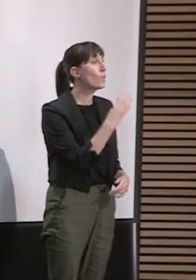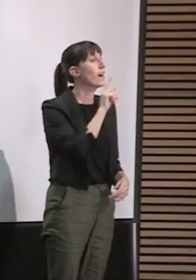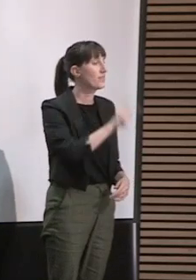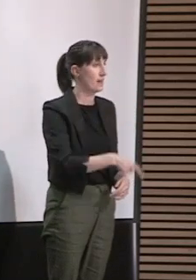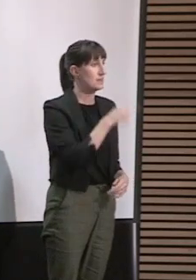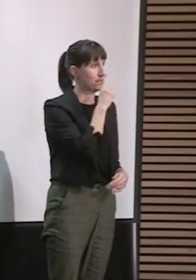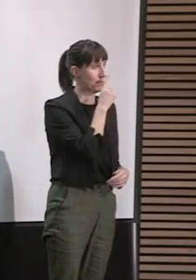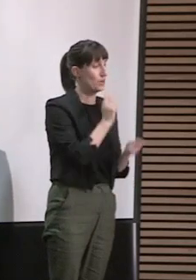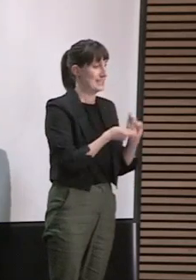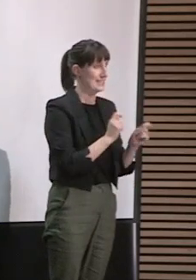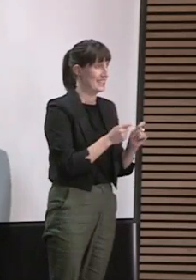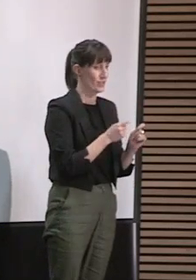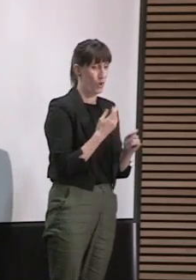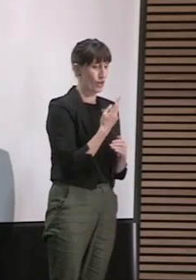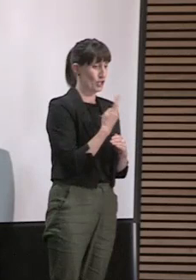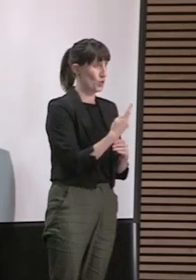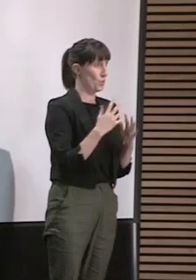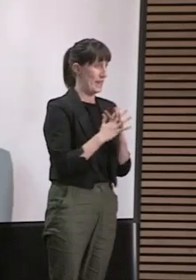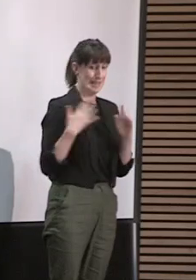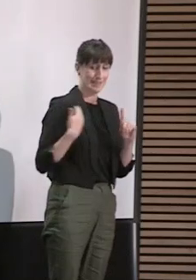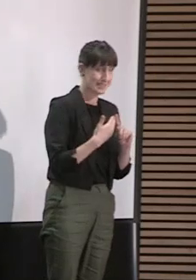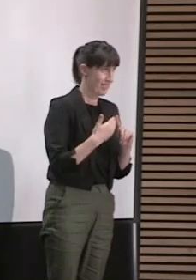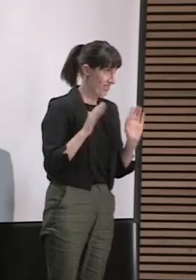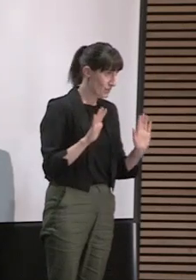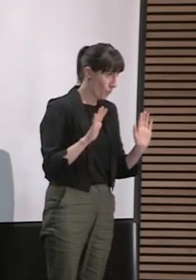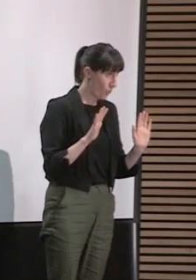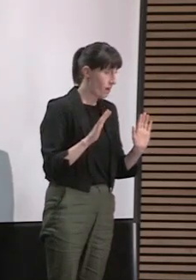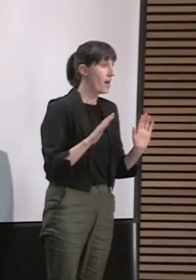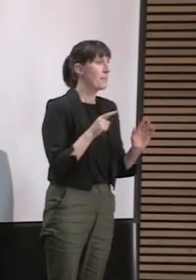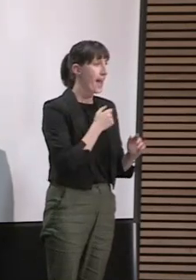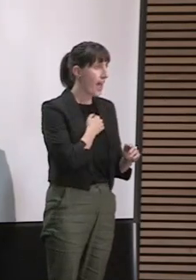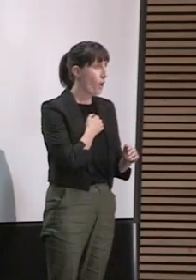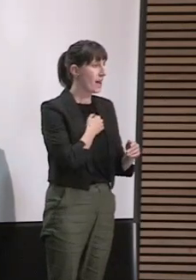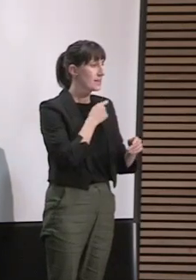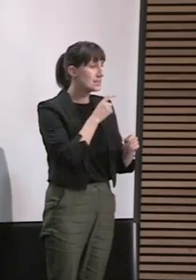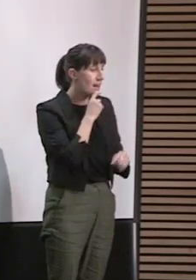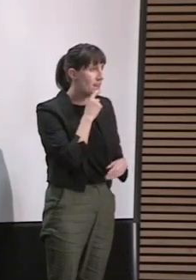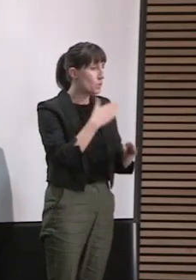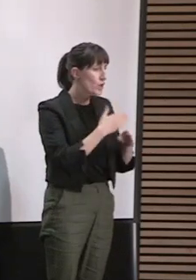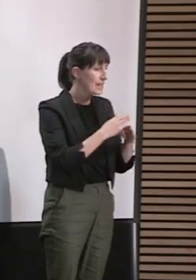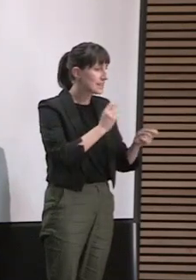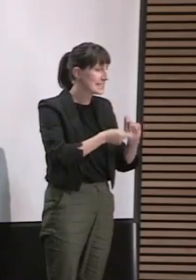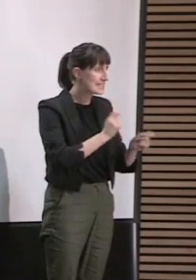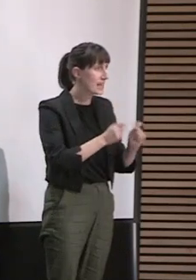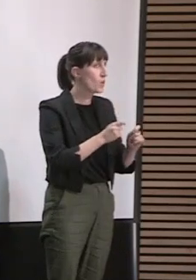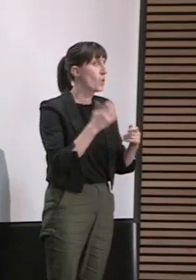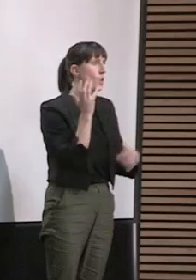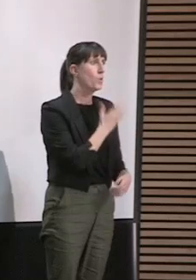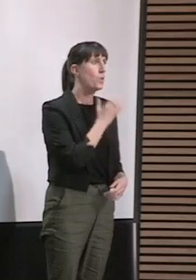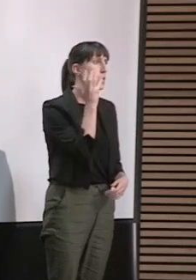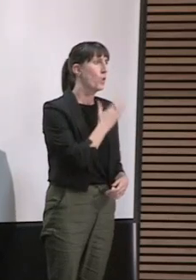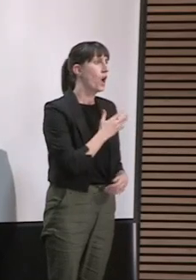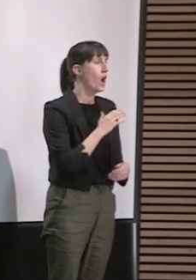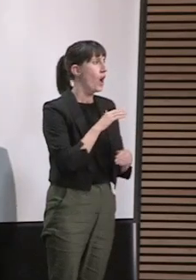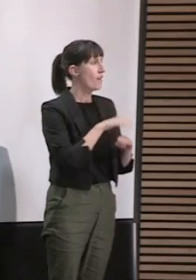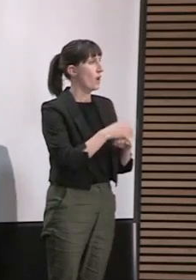194,000. So in just 2 weeks, our dedicated workforce has delivered more than a quarter of all of the testing for COVID-19 that New